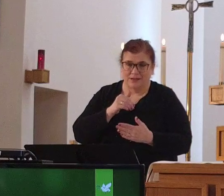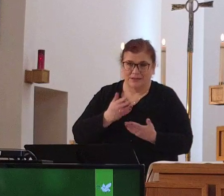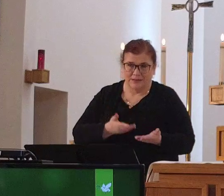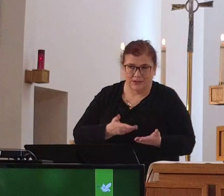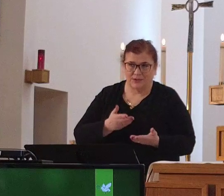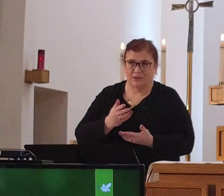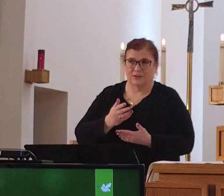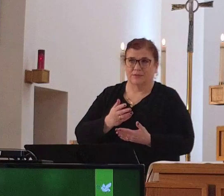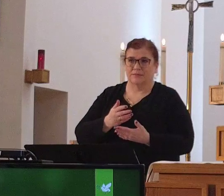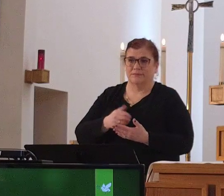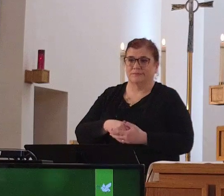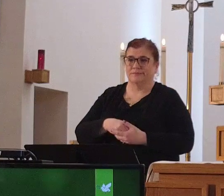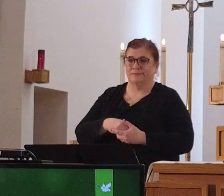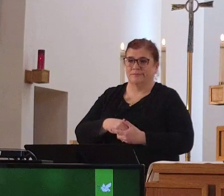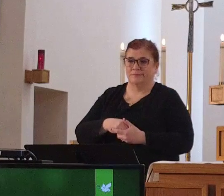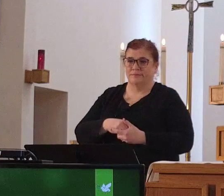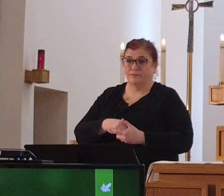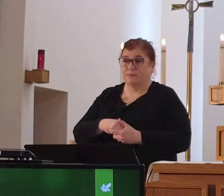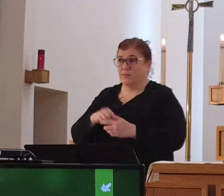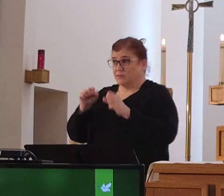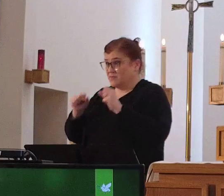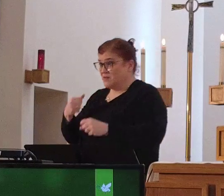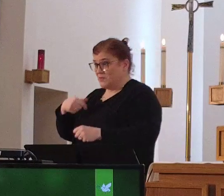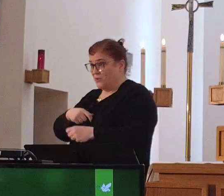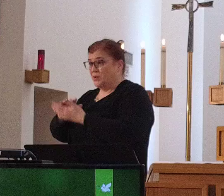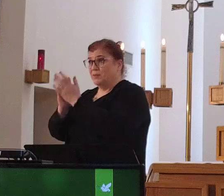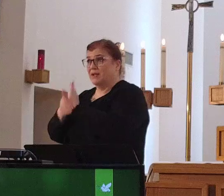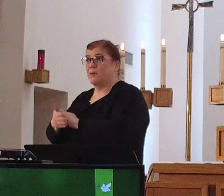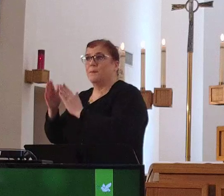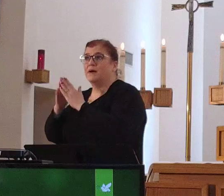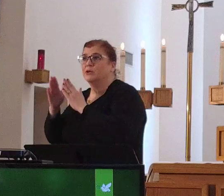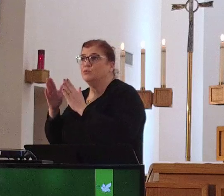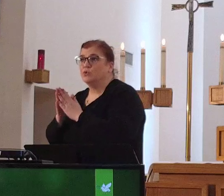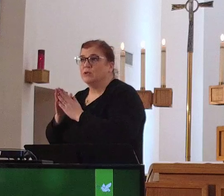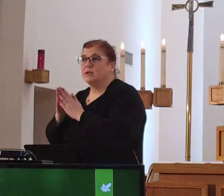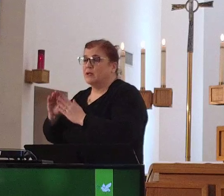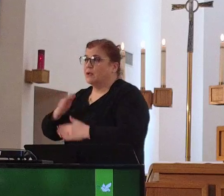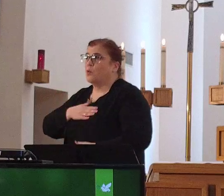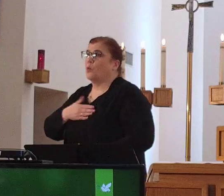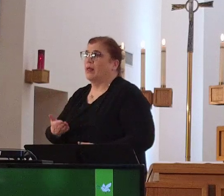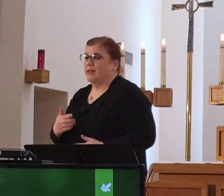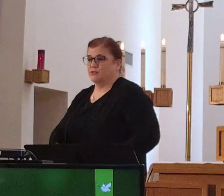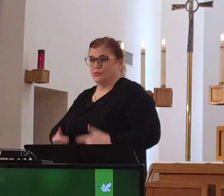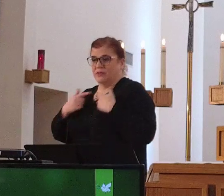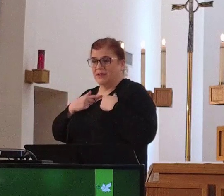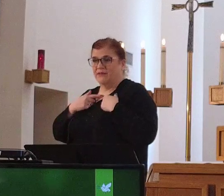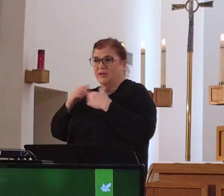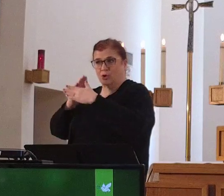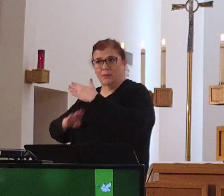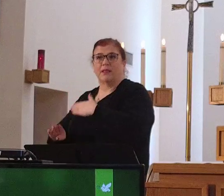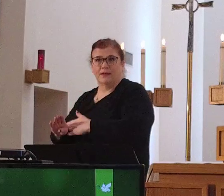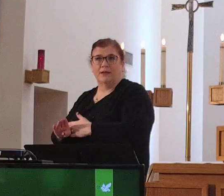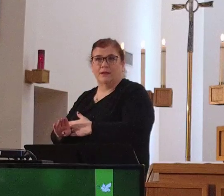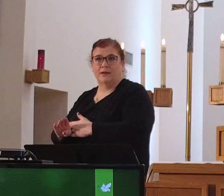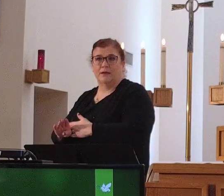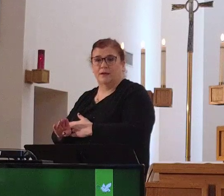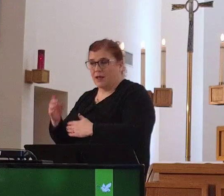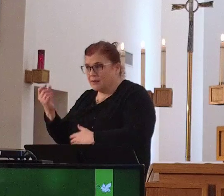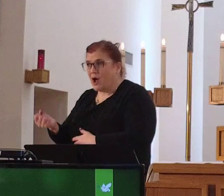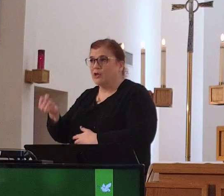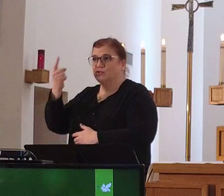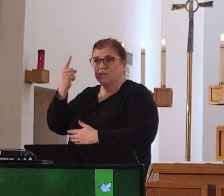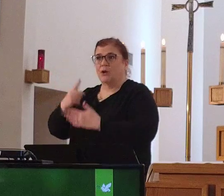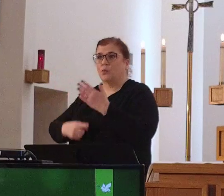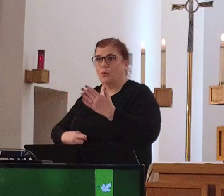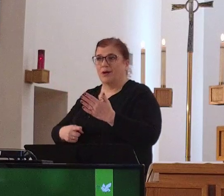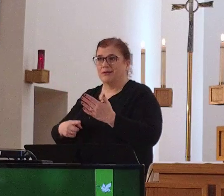present. May we be a community willing to live in humility and understand